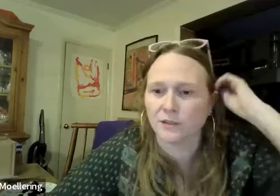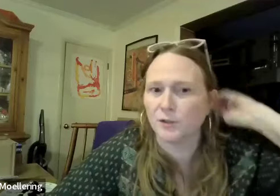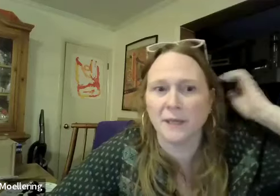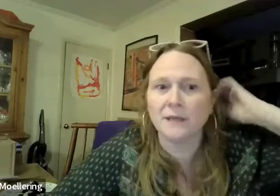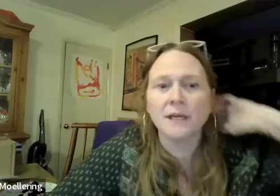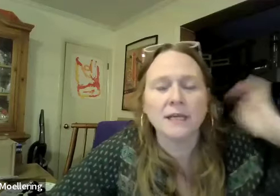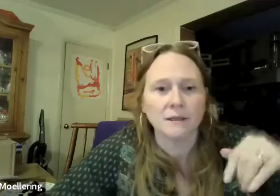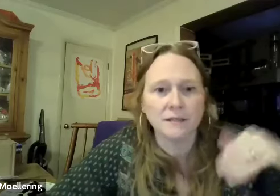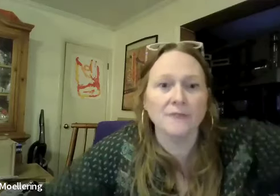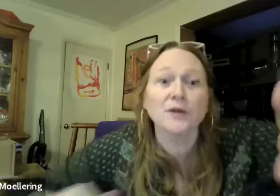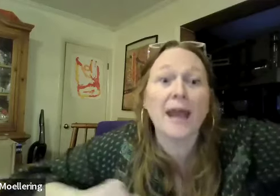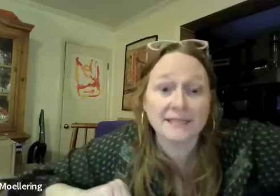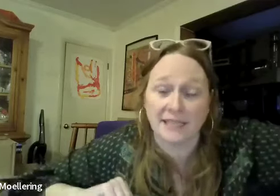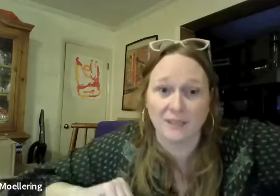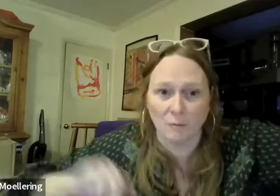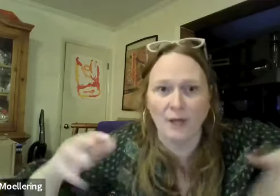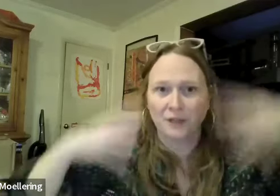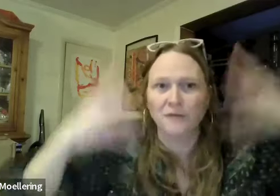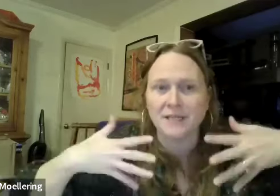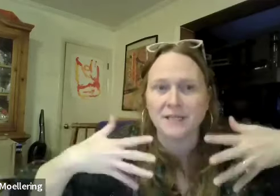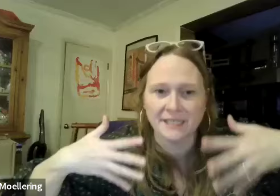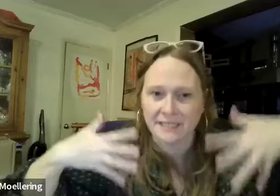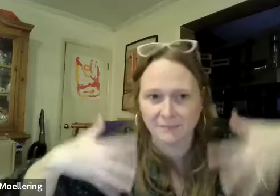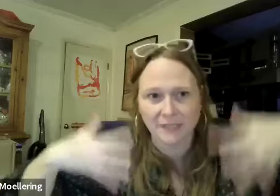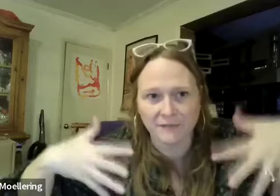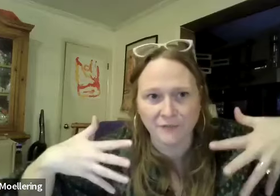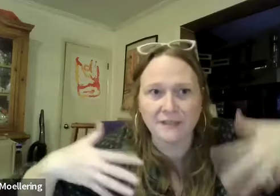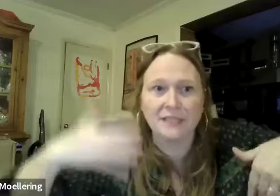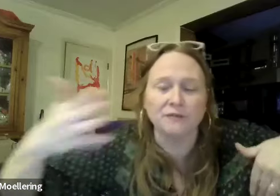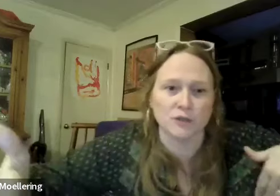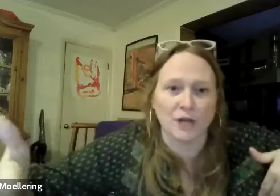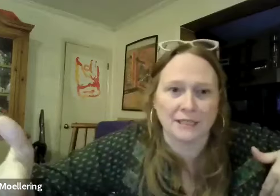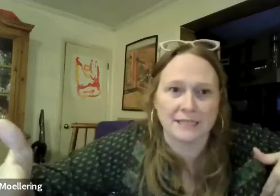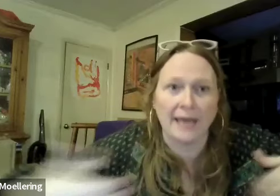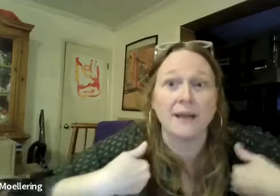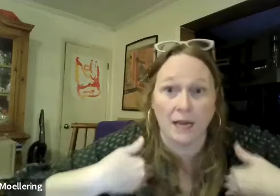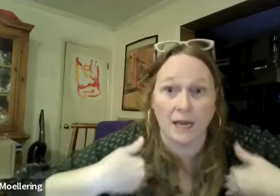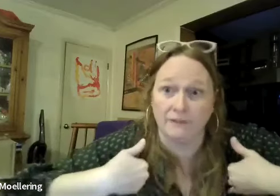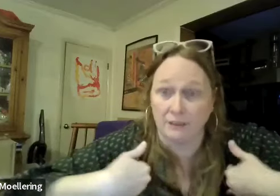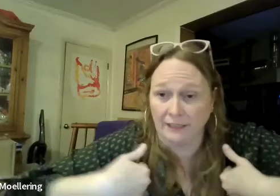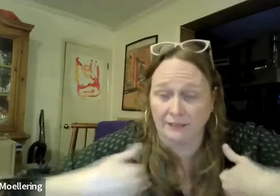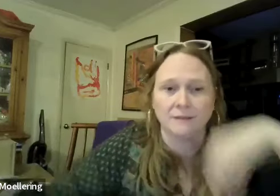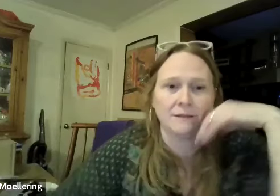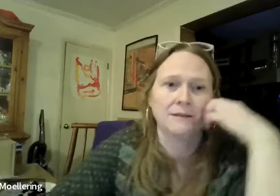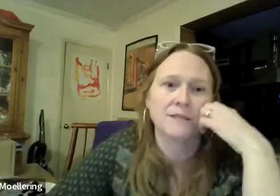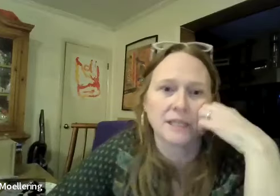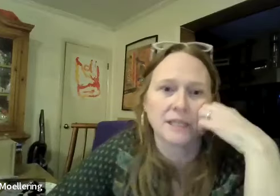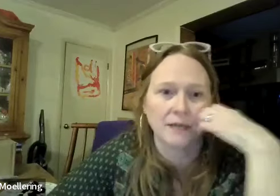clues, but yeah, if you're asking someone, your face is going to say something different than if you're trying to say, I am feeling singled Hmm. out, you